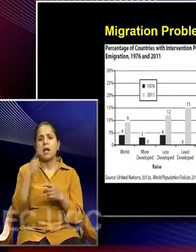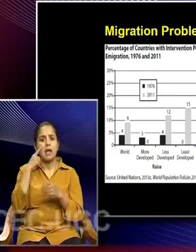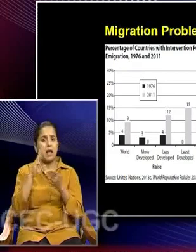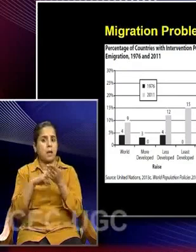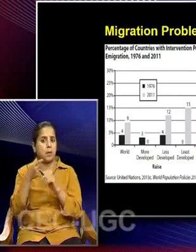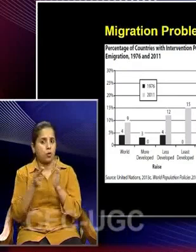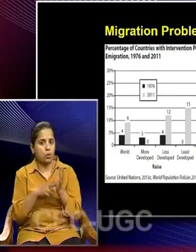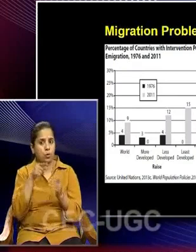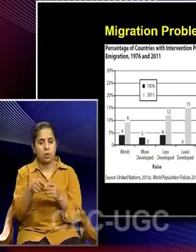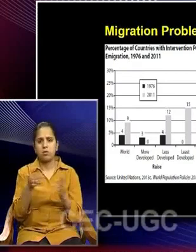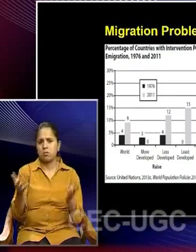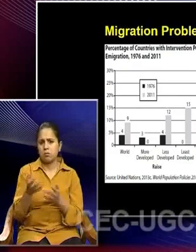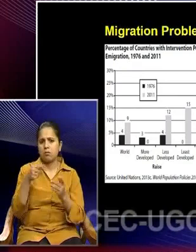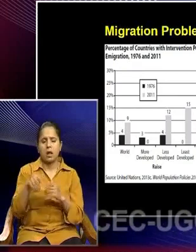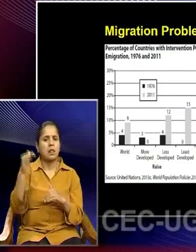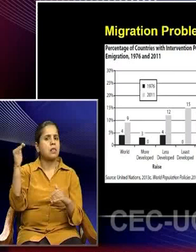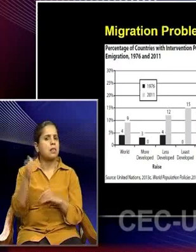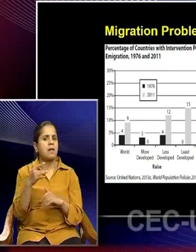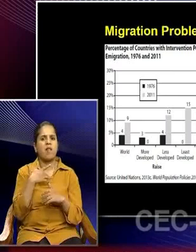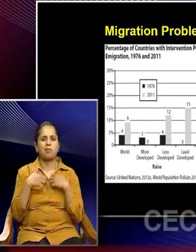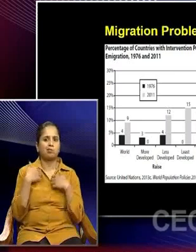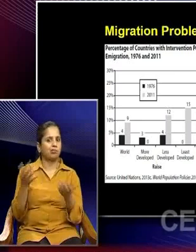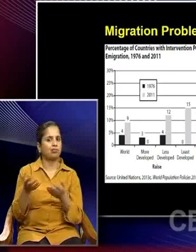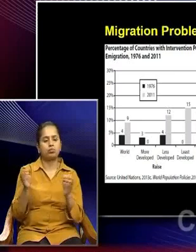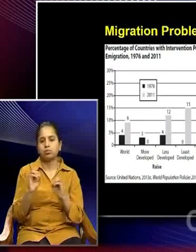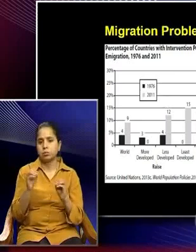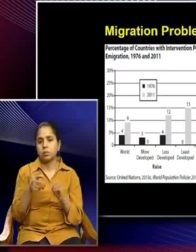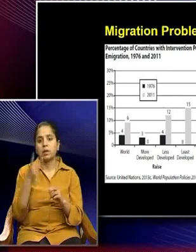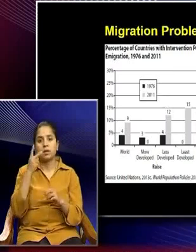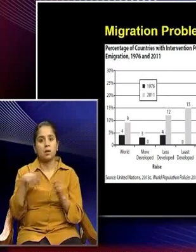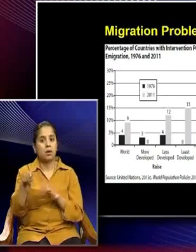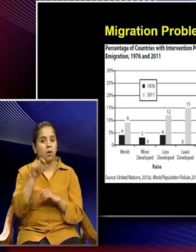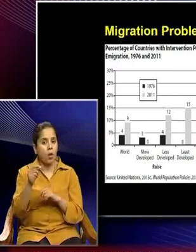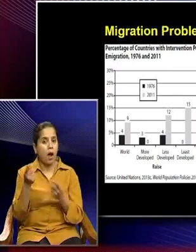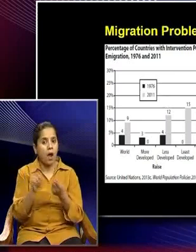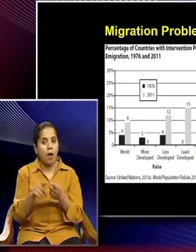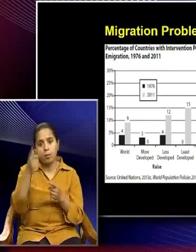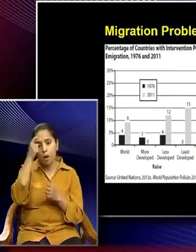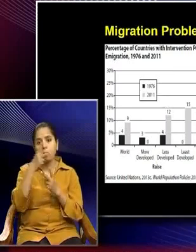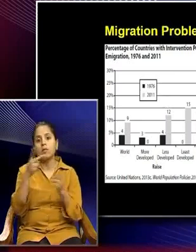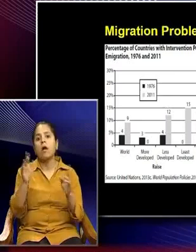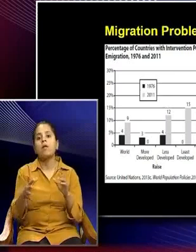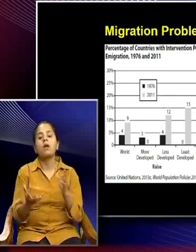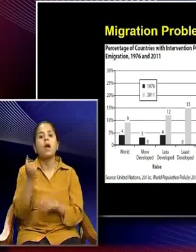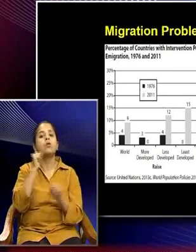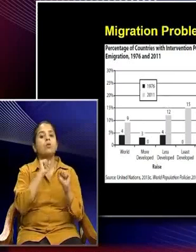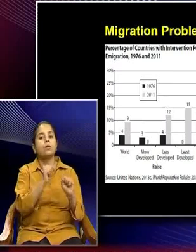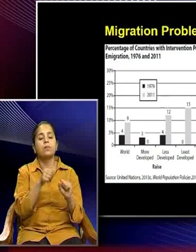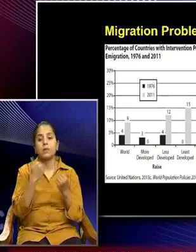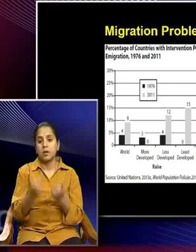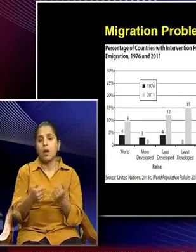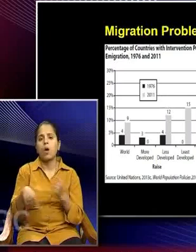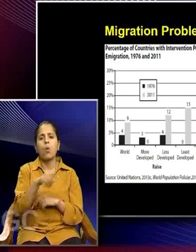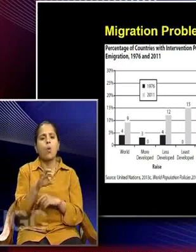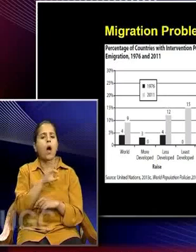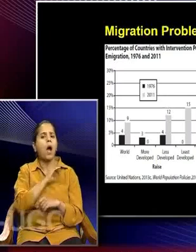rates to compensate for the lack of infrastructure and remittance benefit which they get. So in this slide, the idea